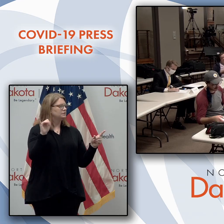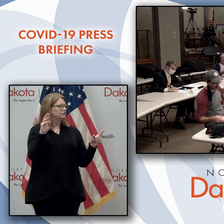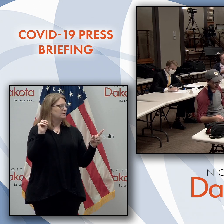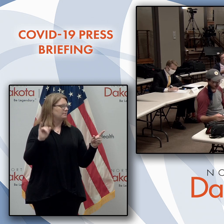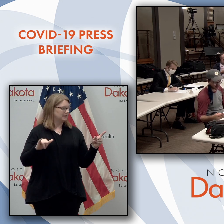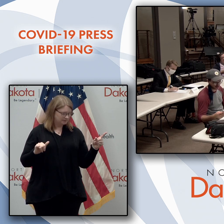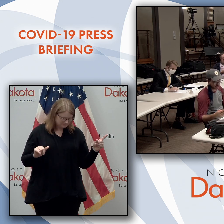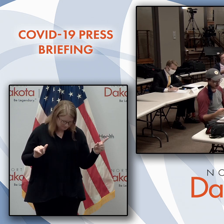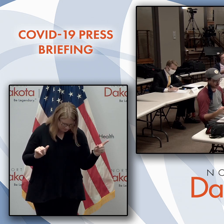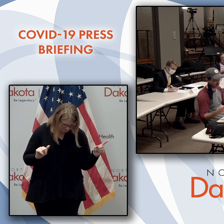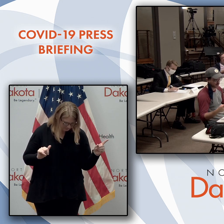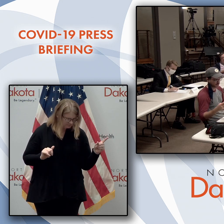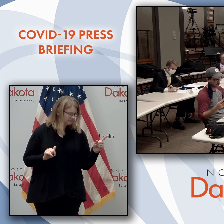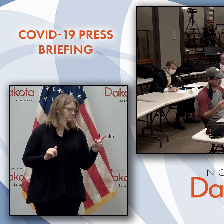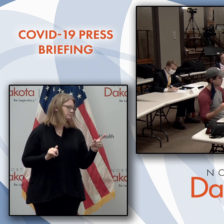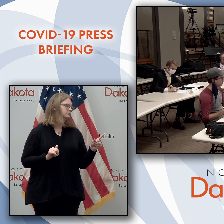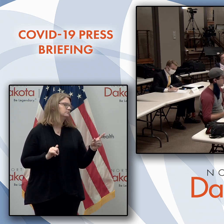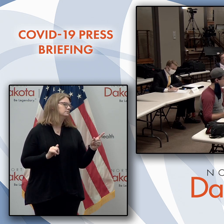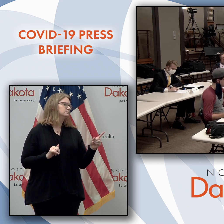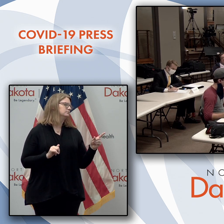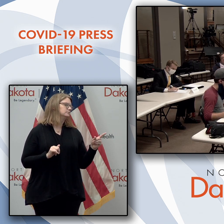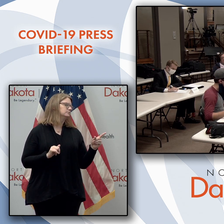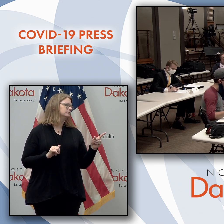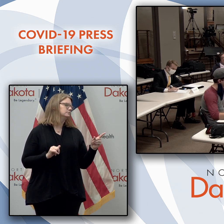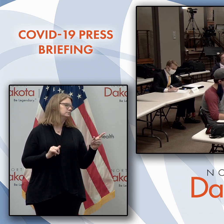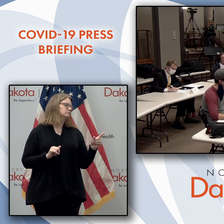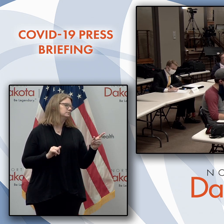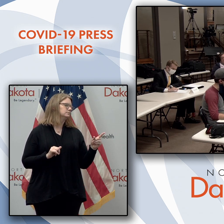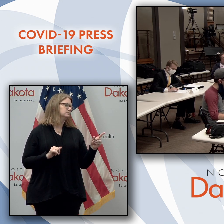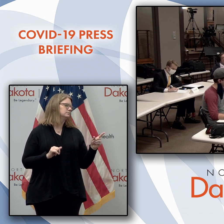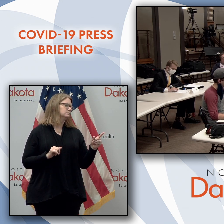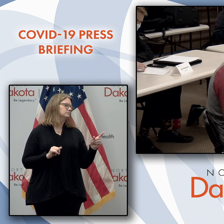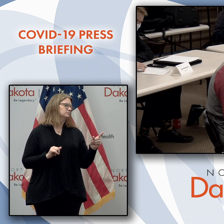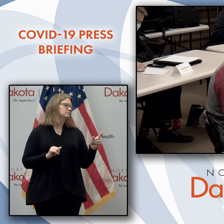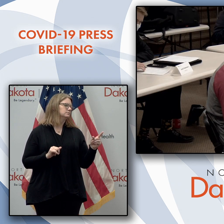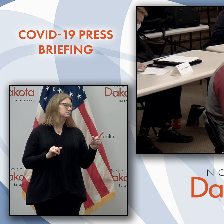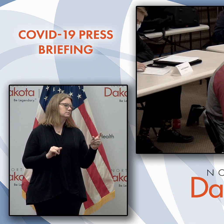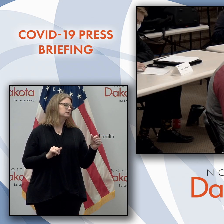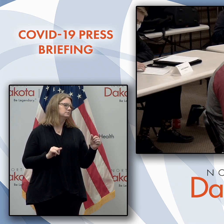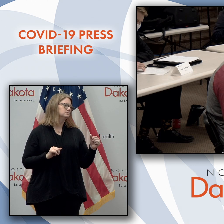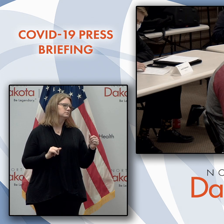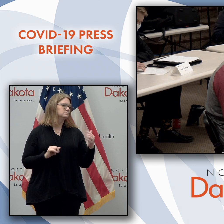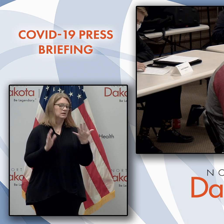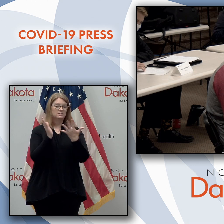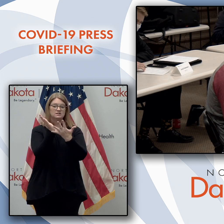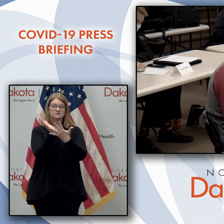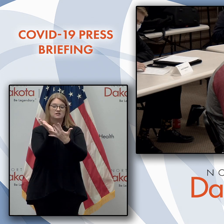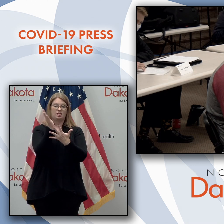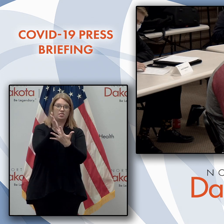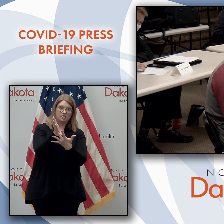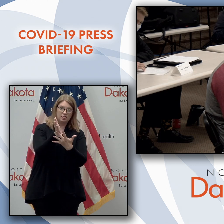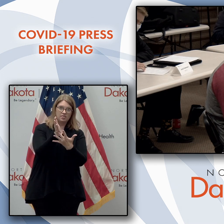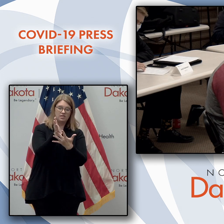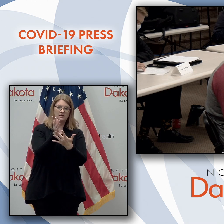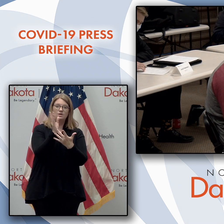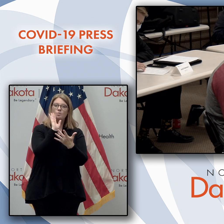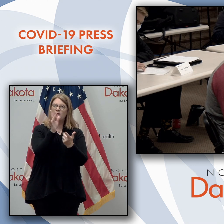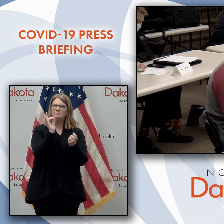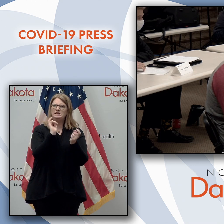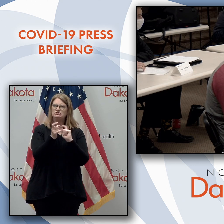Governor, I'm wondering how dynamic these changes in risk level by county are. Is this something we can expect to see changing every day, every week, every